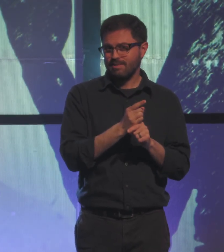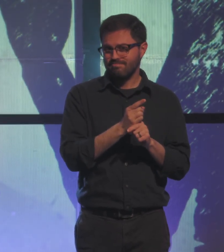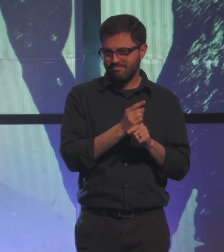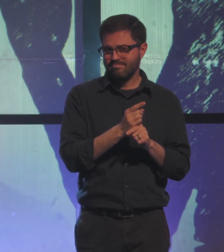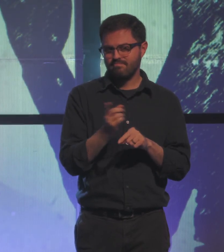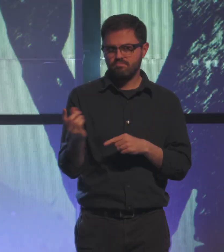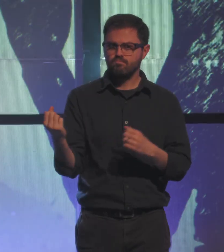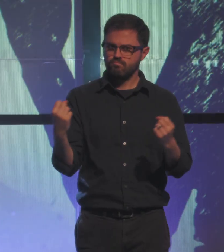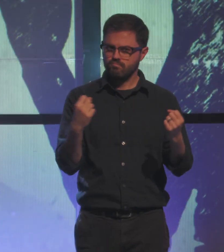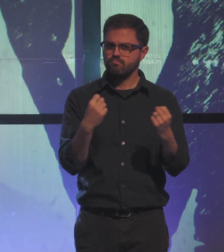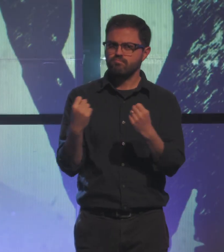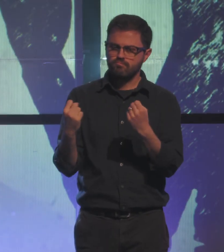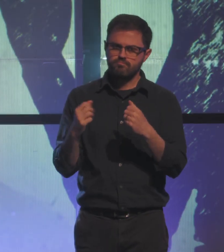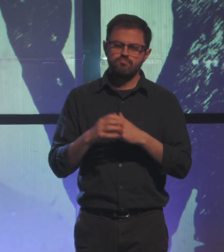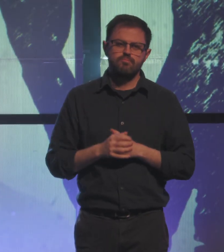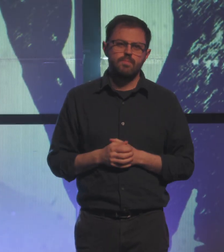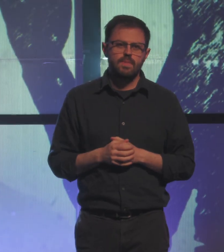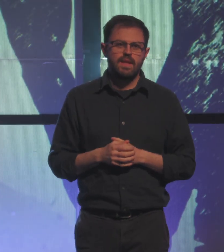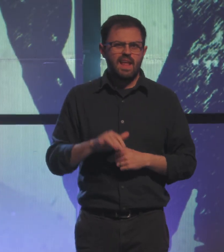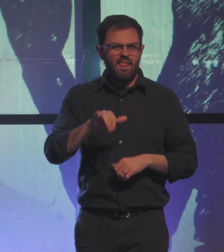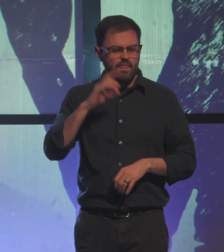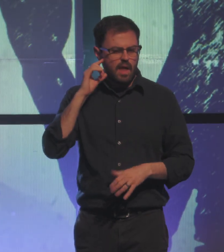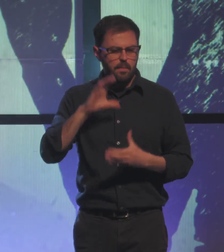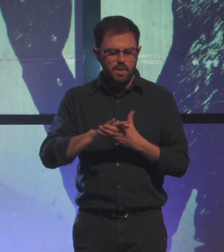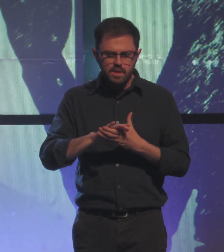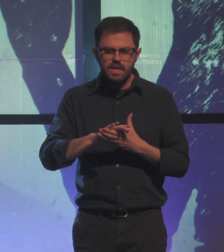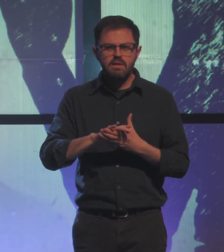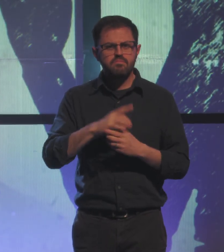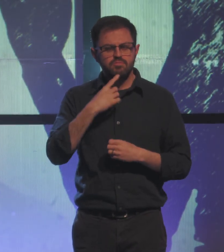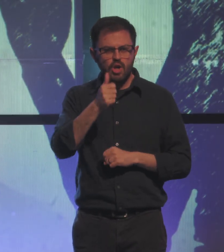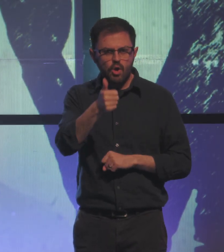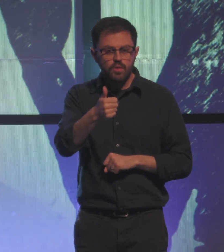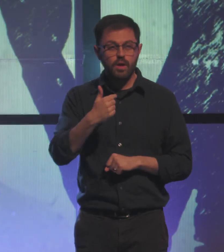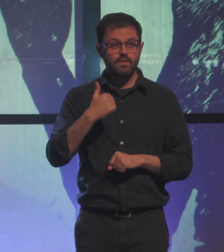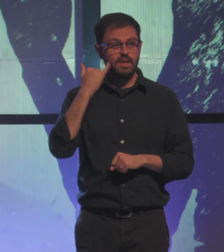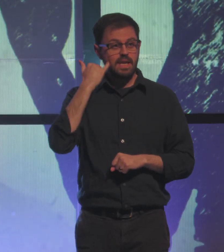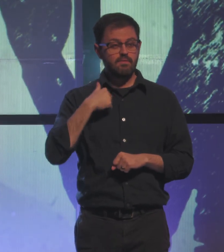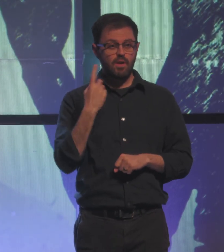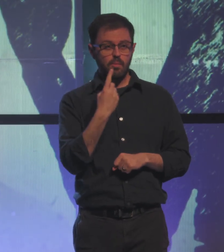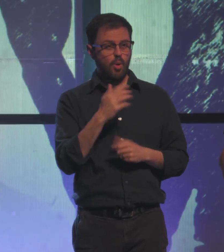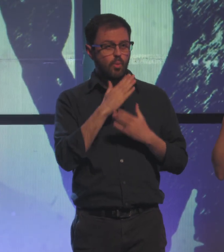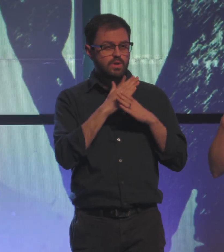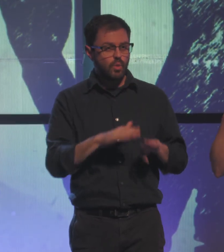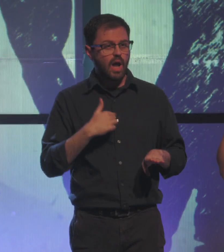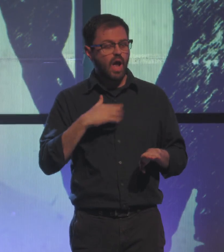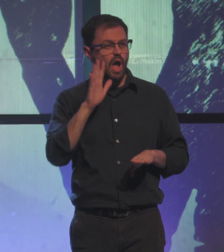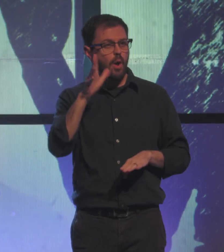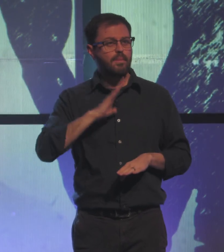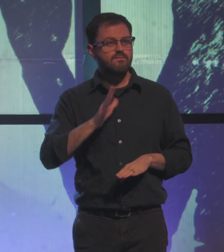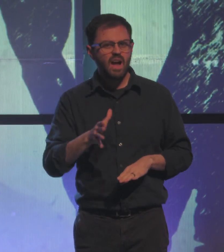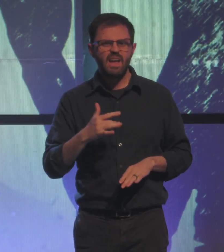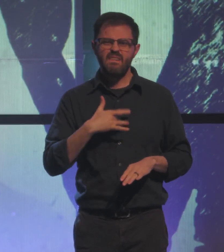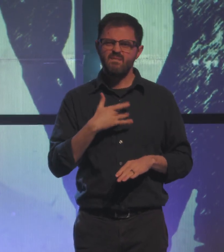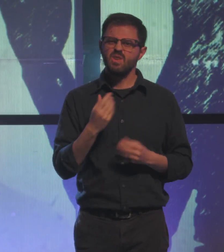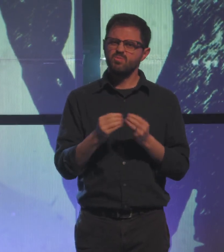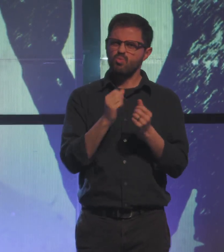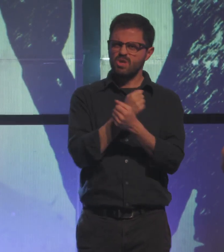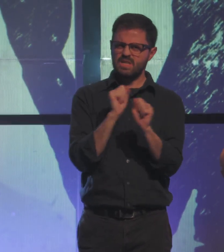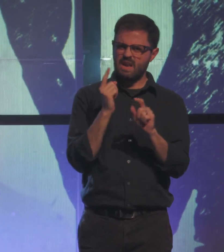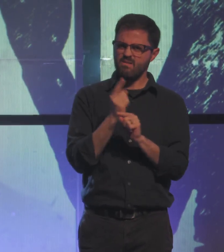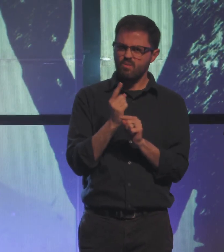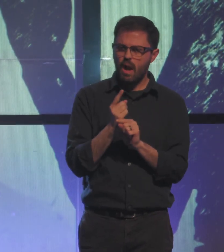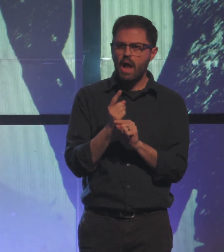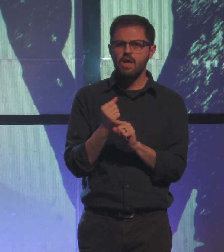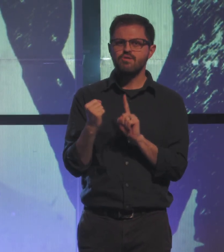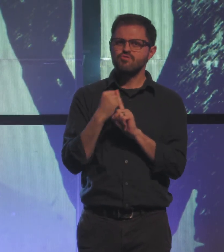And this belief, if I stay quiet, I will be okay, it feels safer. We kind of deceive ourselves into thinking, if I